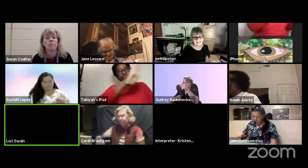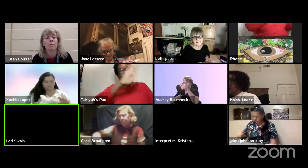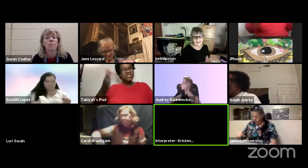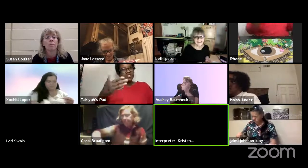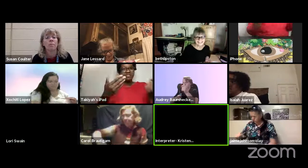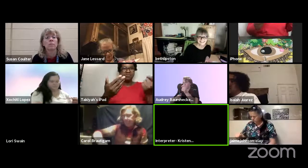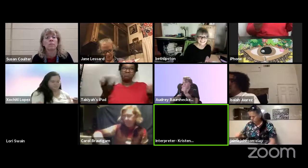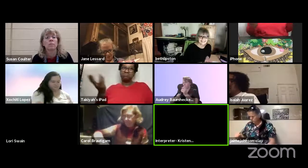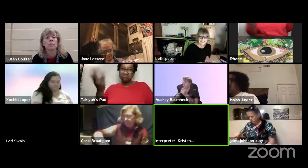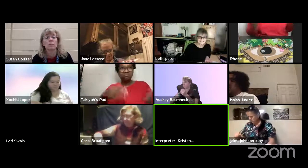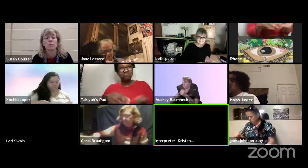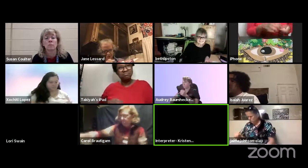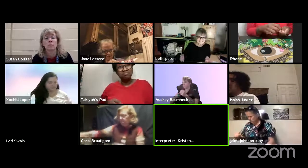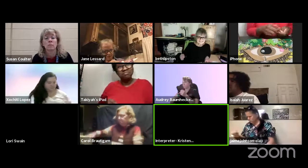Mm-hmm.